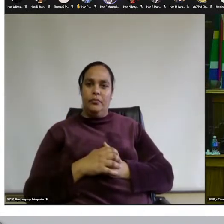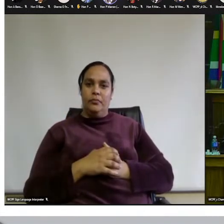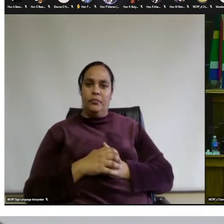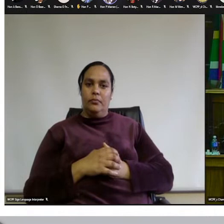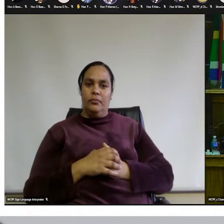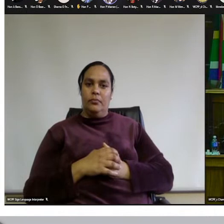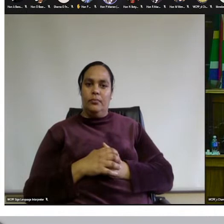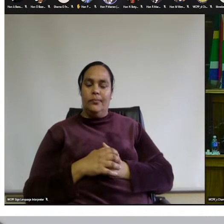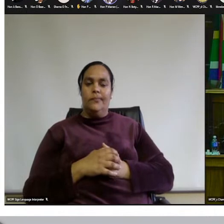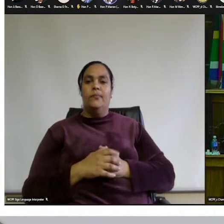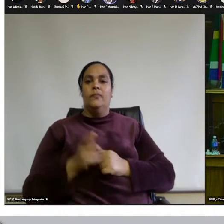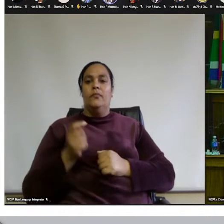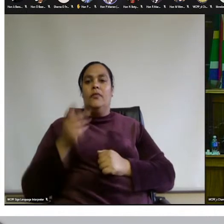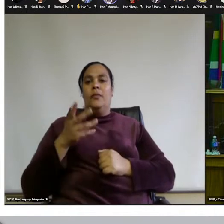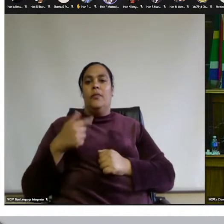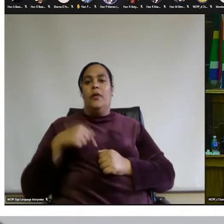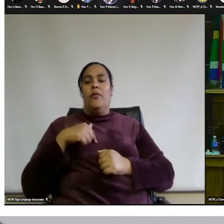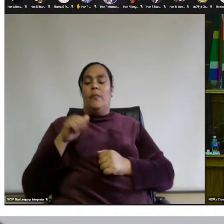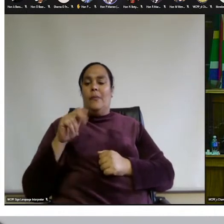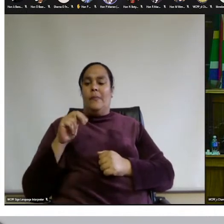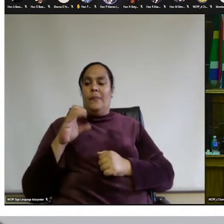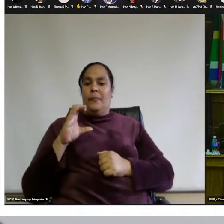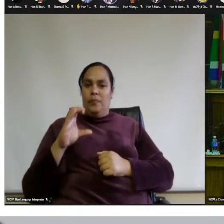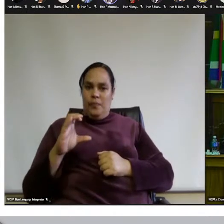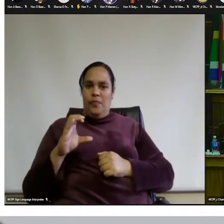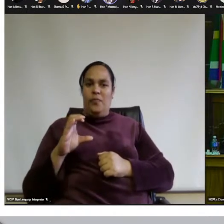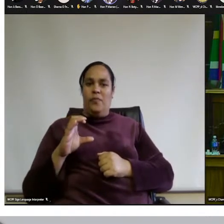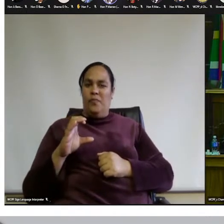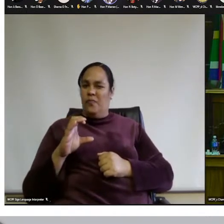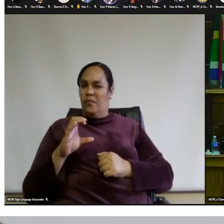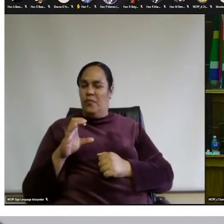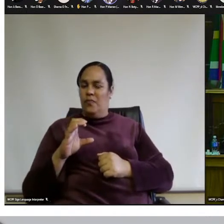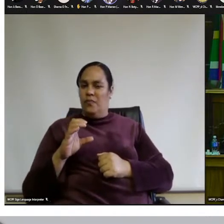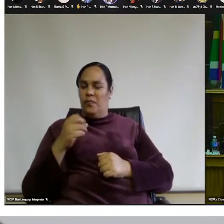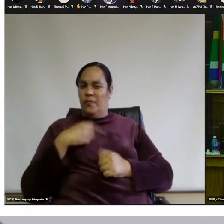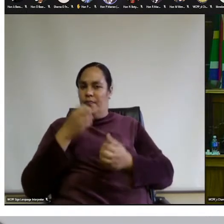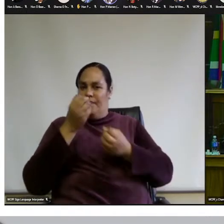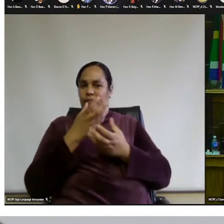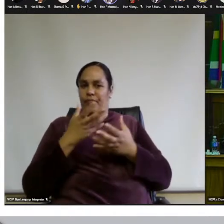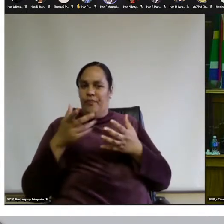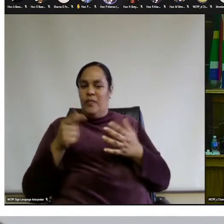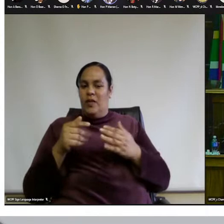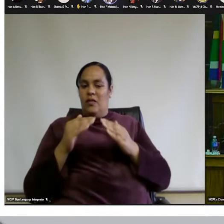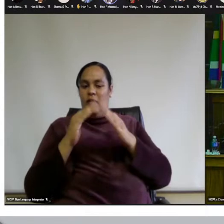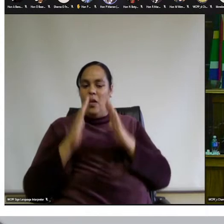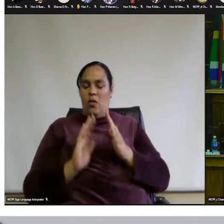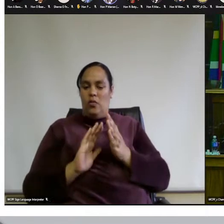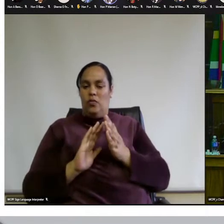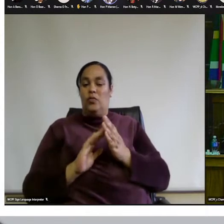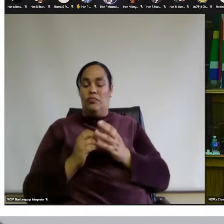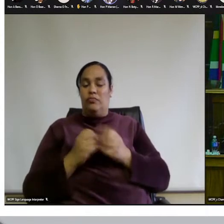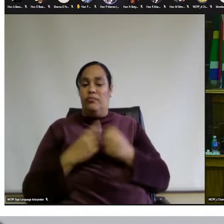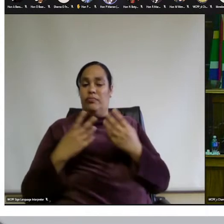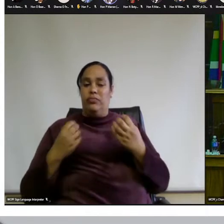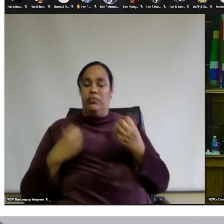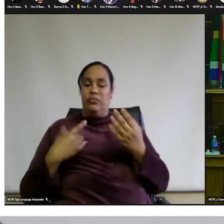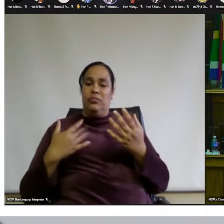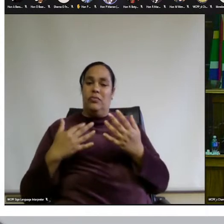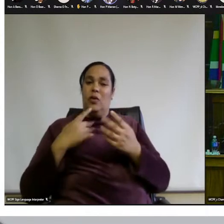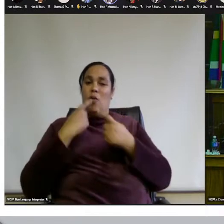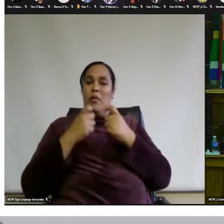Speaker, on behalf of the African National Congress, motors without notice, that this House, after numerous complaints by